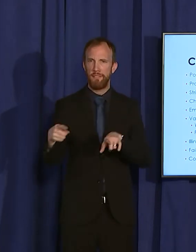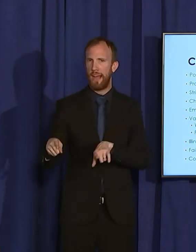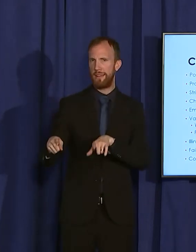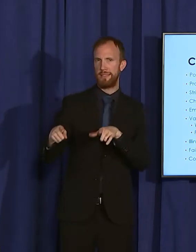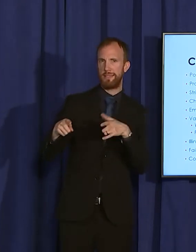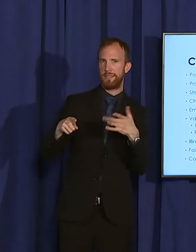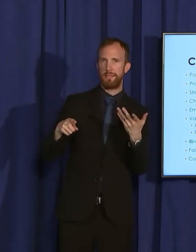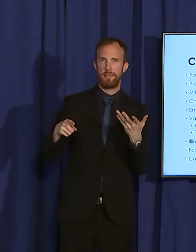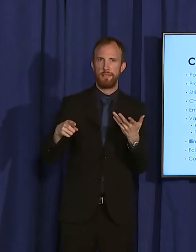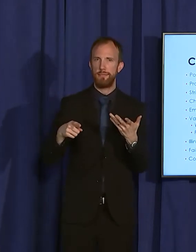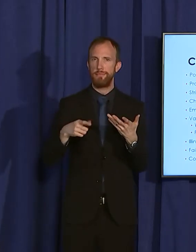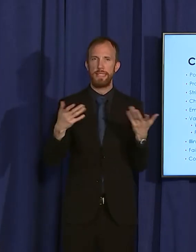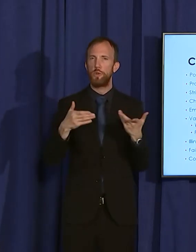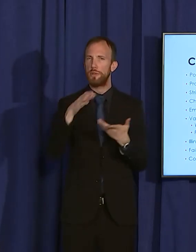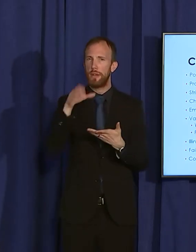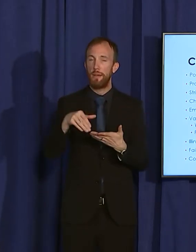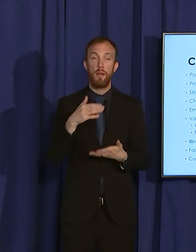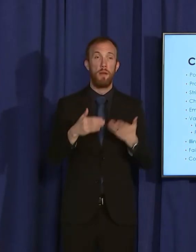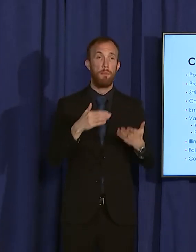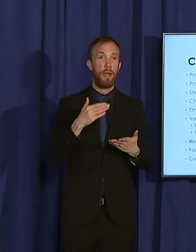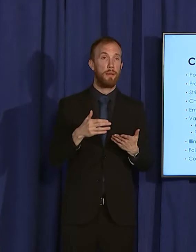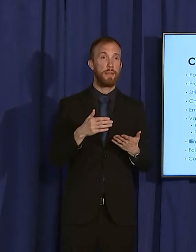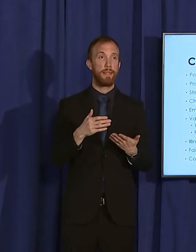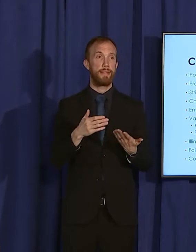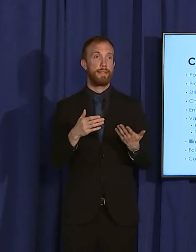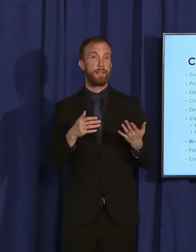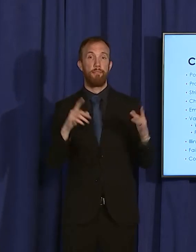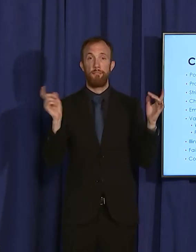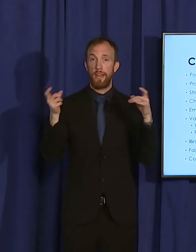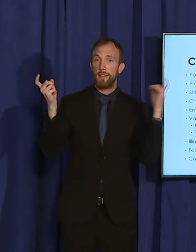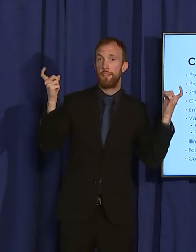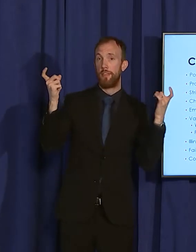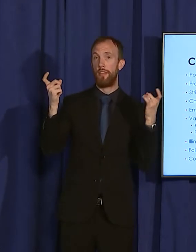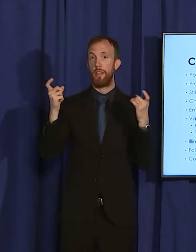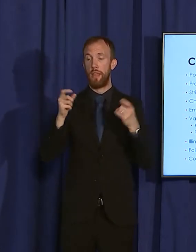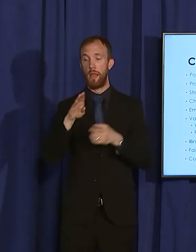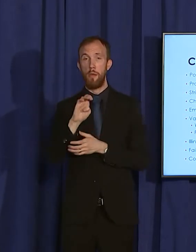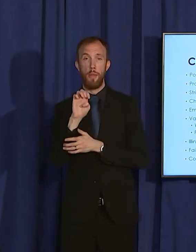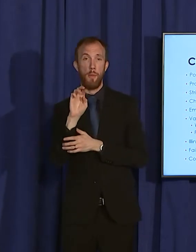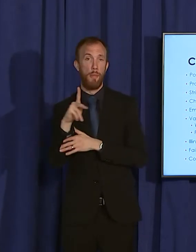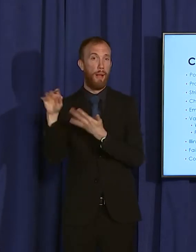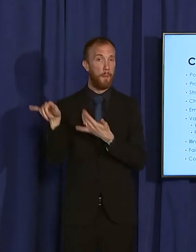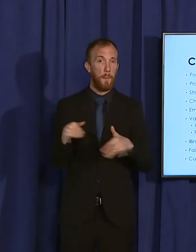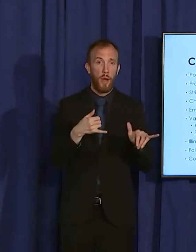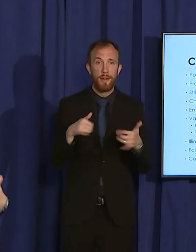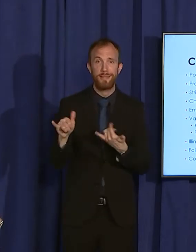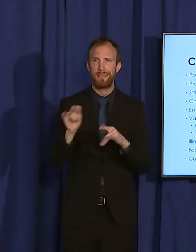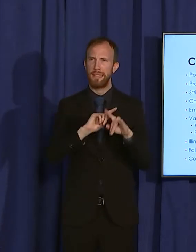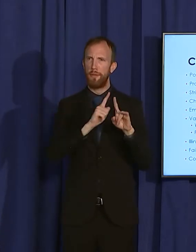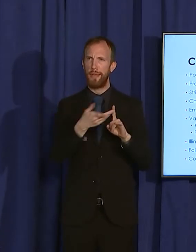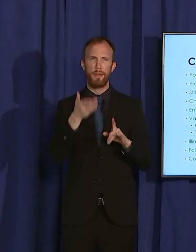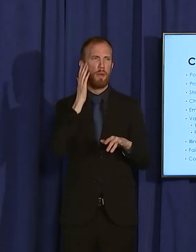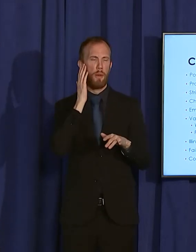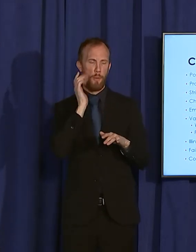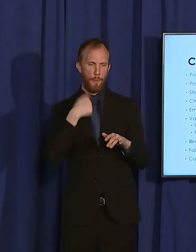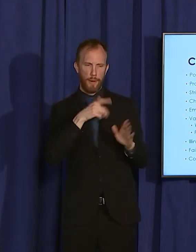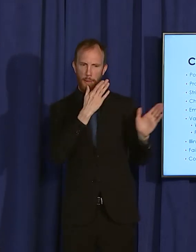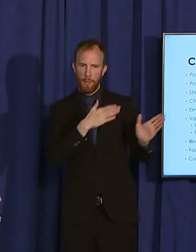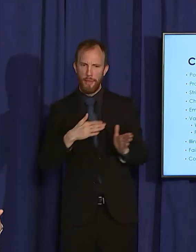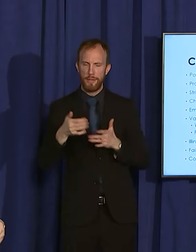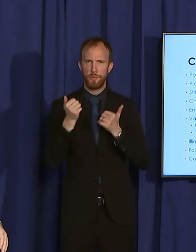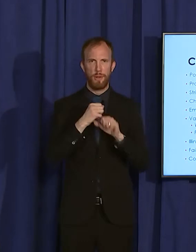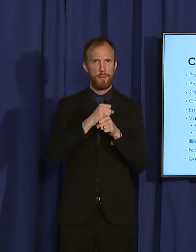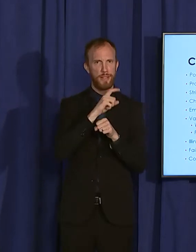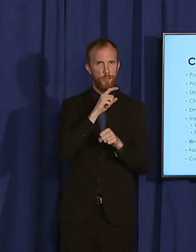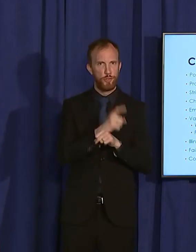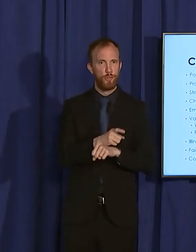in the summer, whether that's some of the festivals or the block parties, a lot of the places where people are gathering. We're doing a lot of planning about making sure